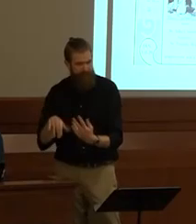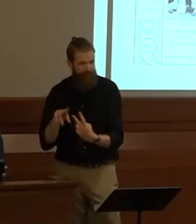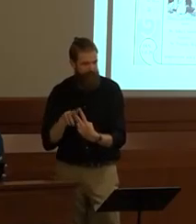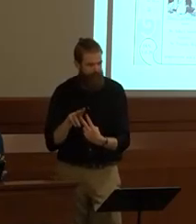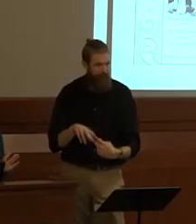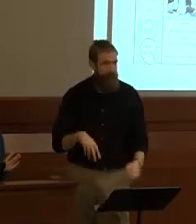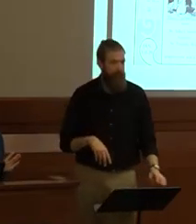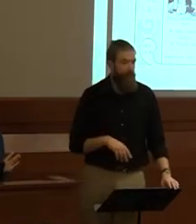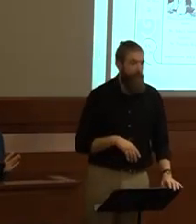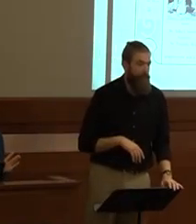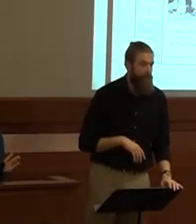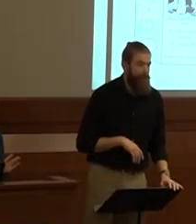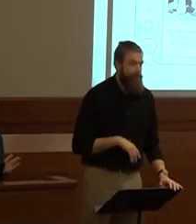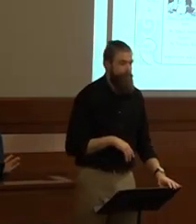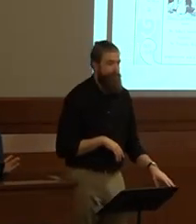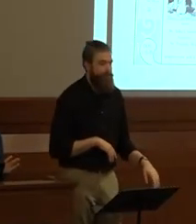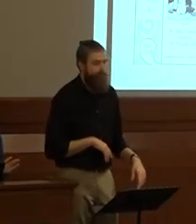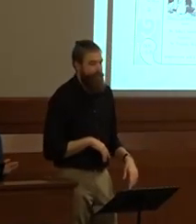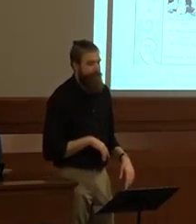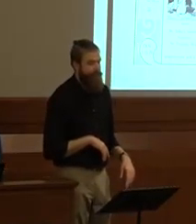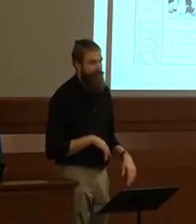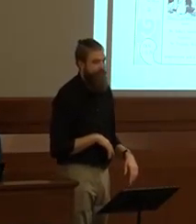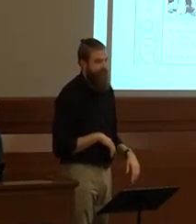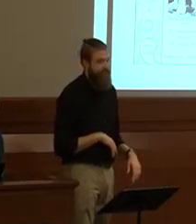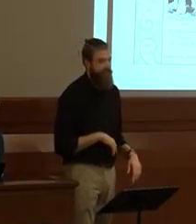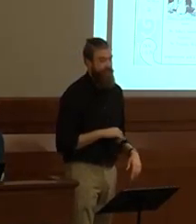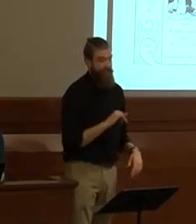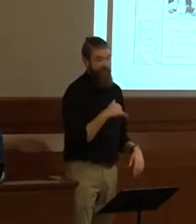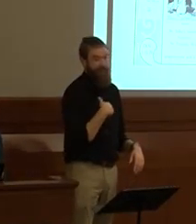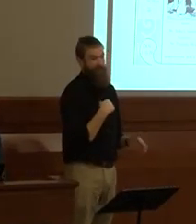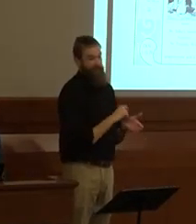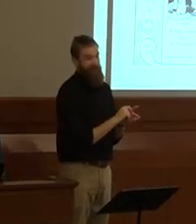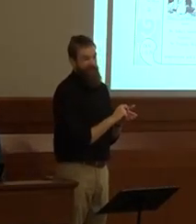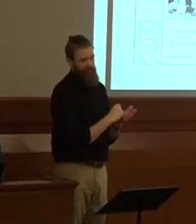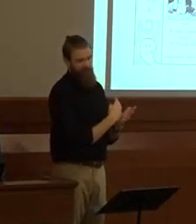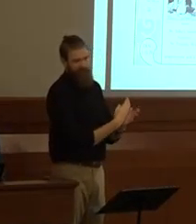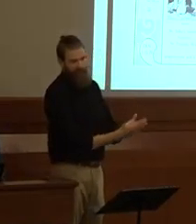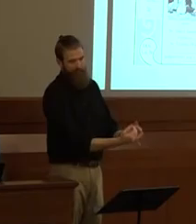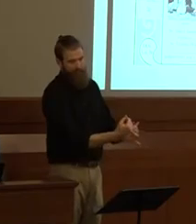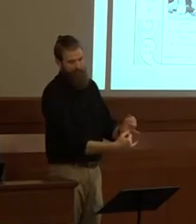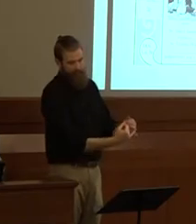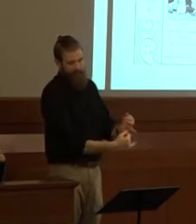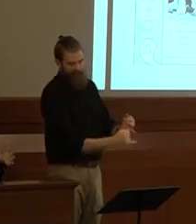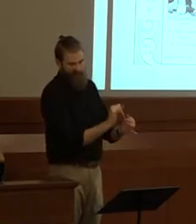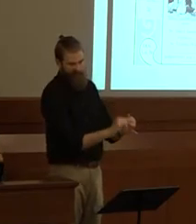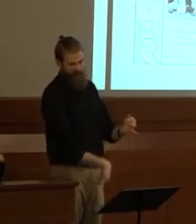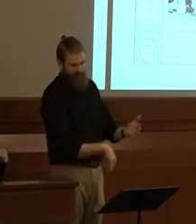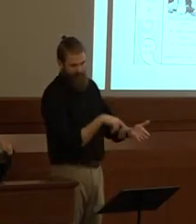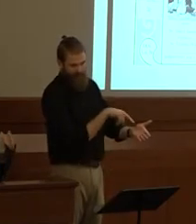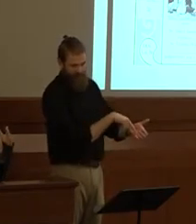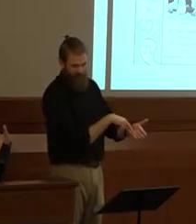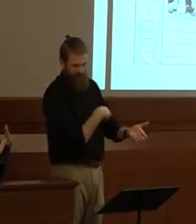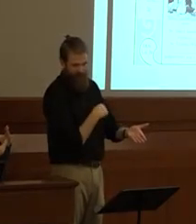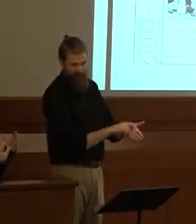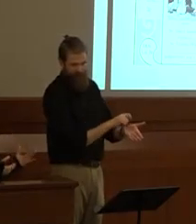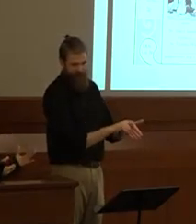I don't want to presume too much to make suggestions. However, I think that